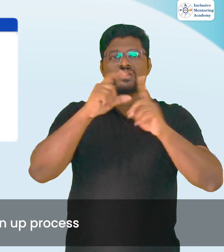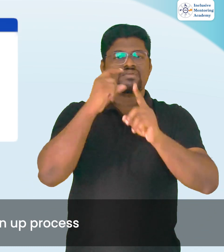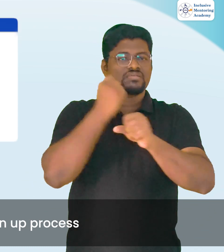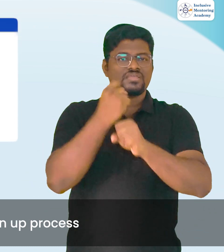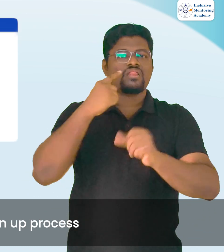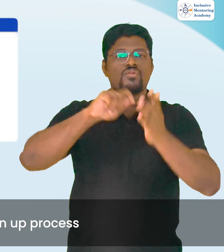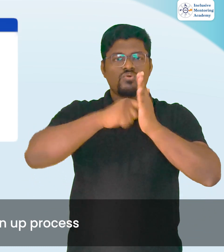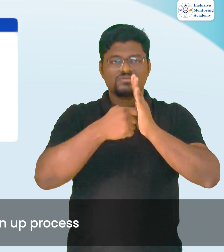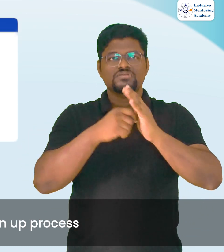DigiLocker sign-up process.